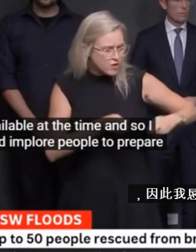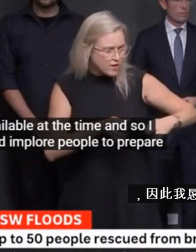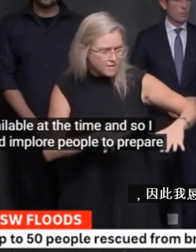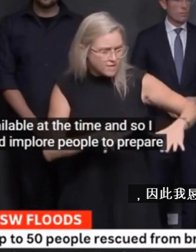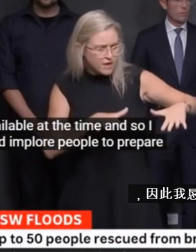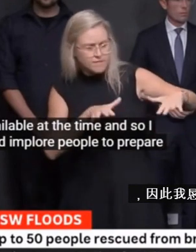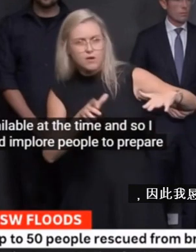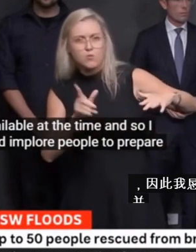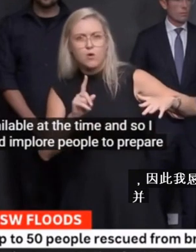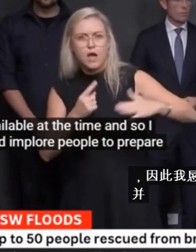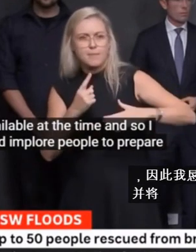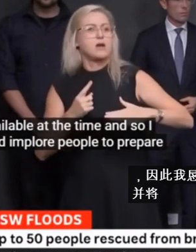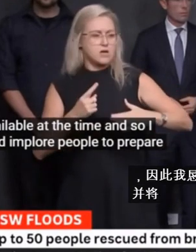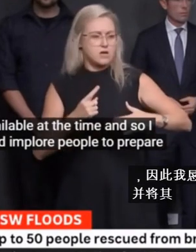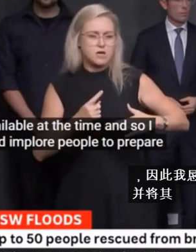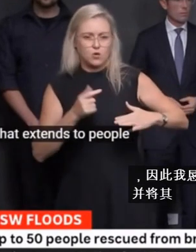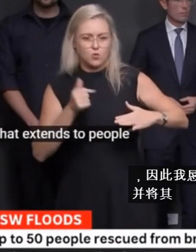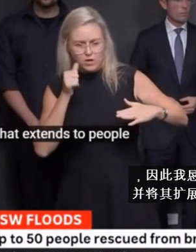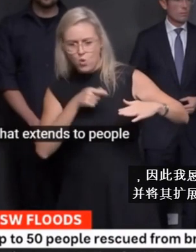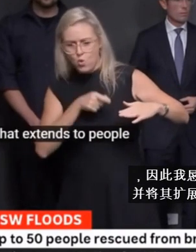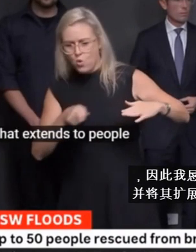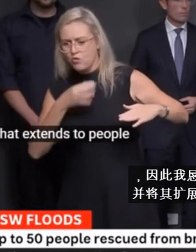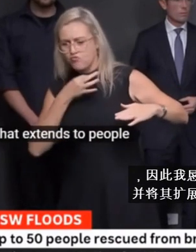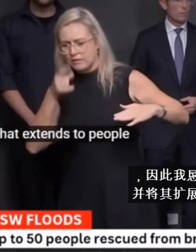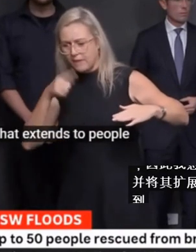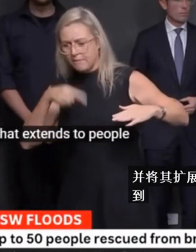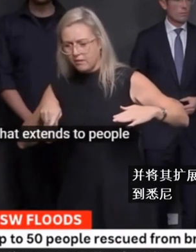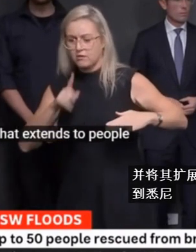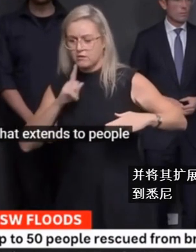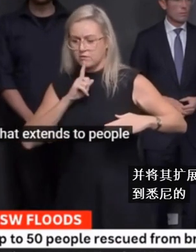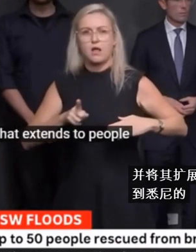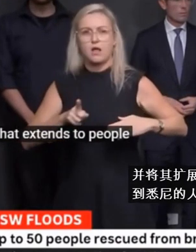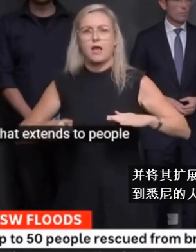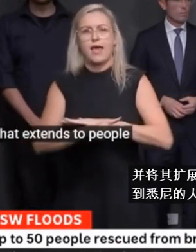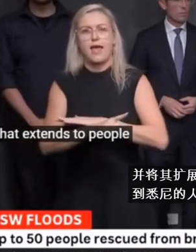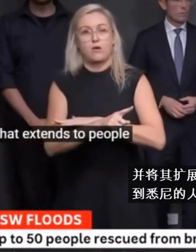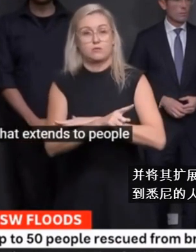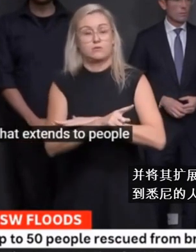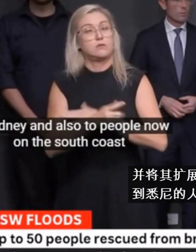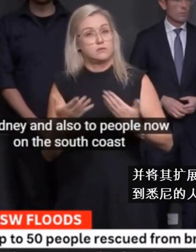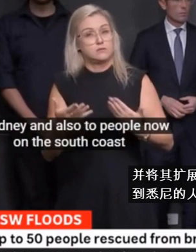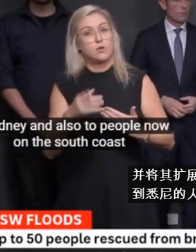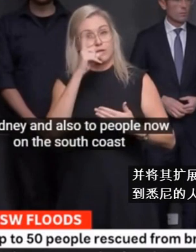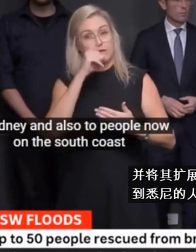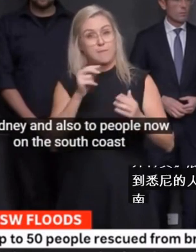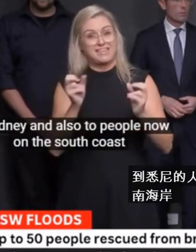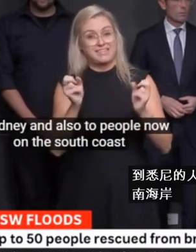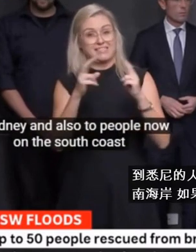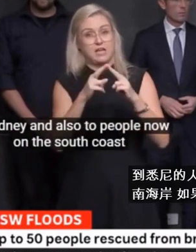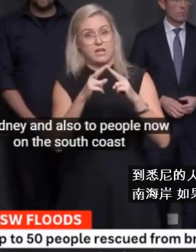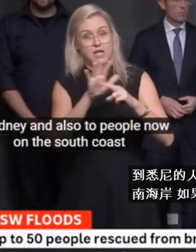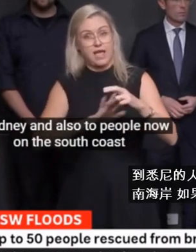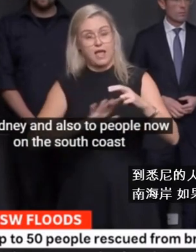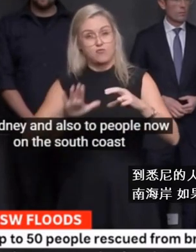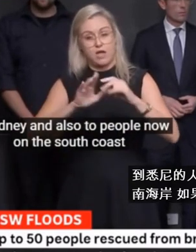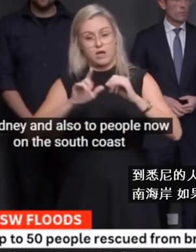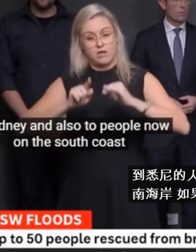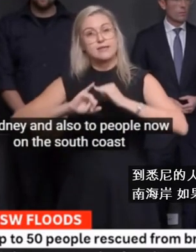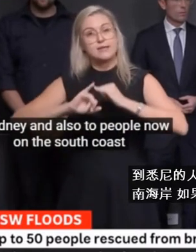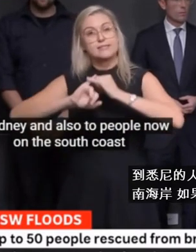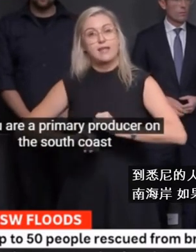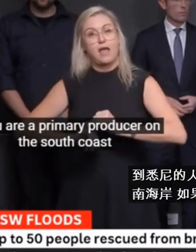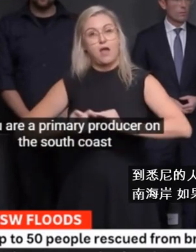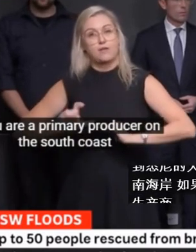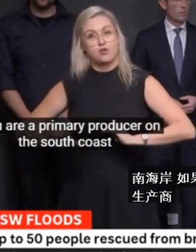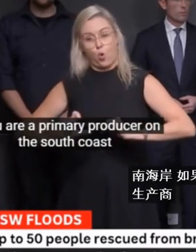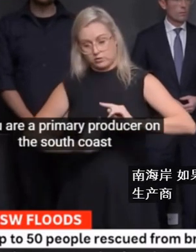to prepare. And that extends to people in Sydney and also to people now on the South Coast. If you